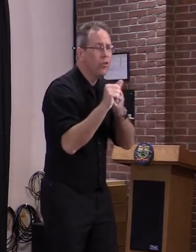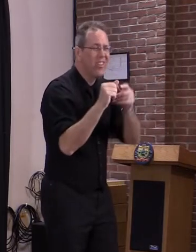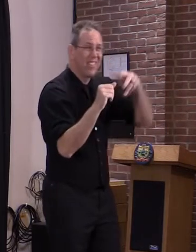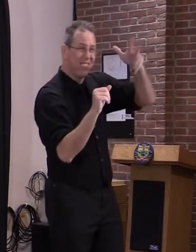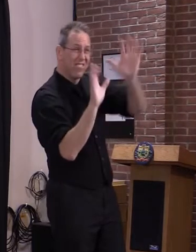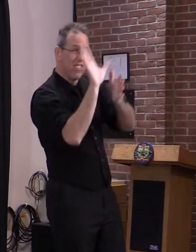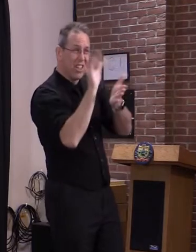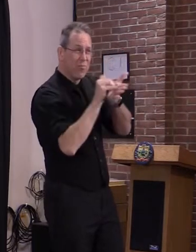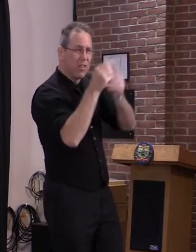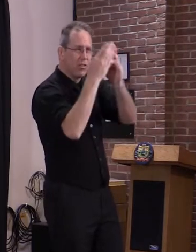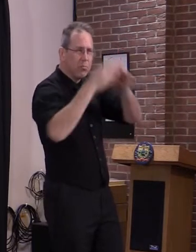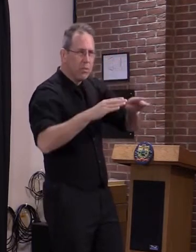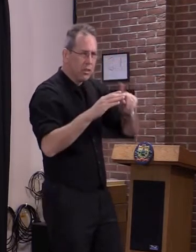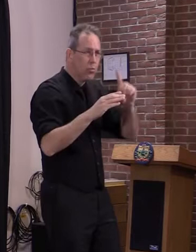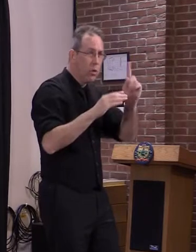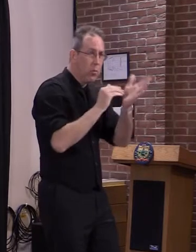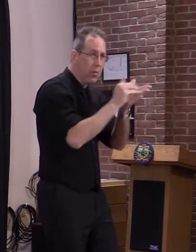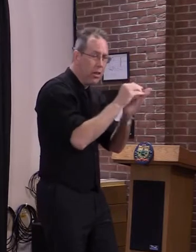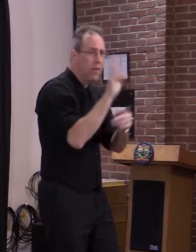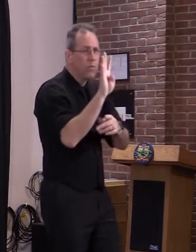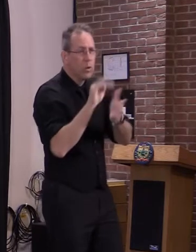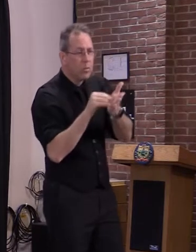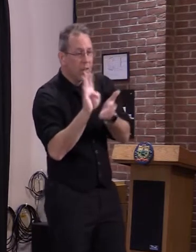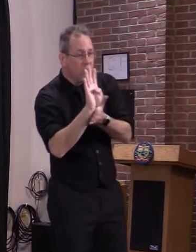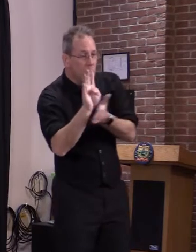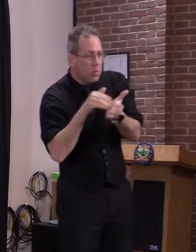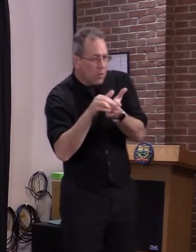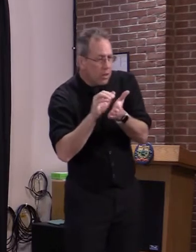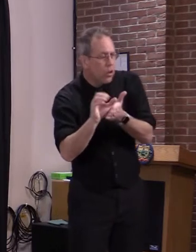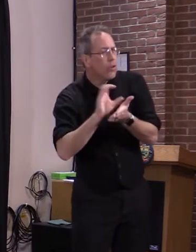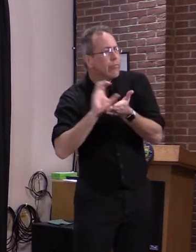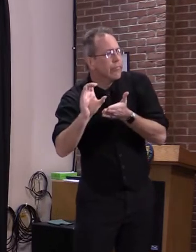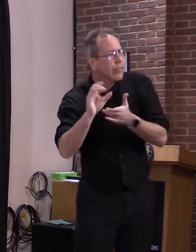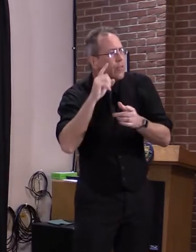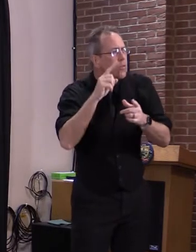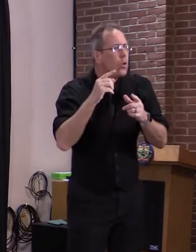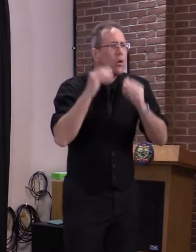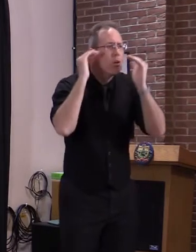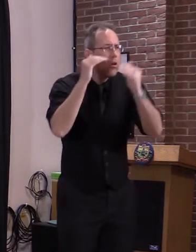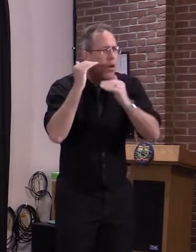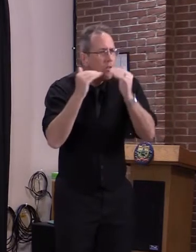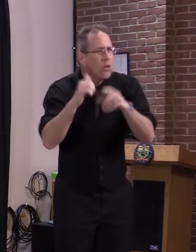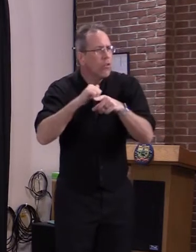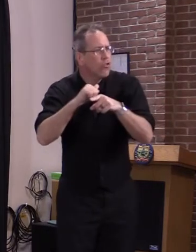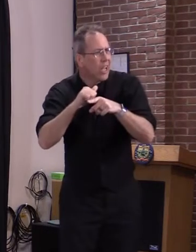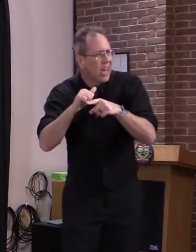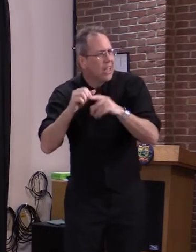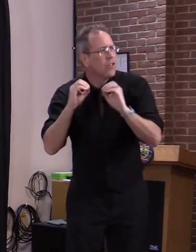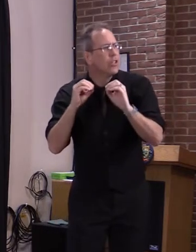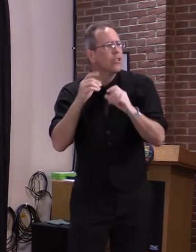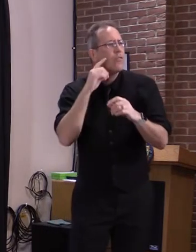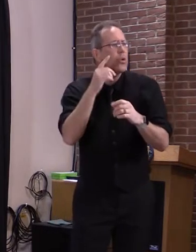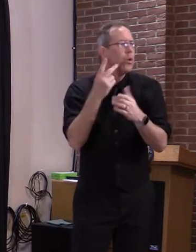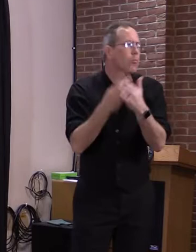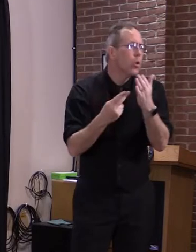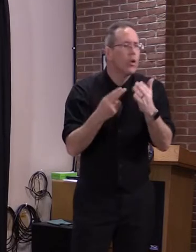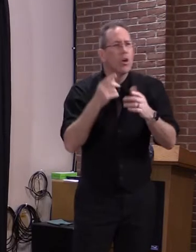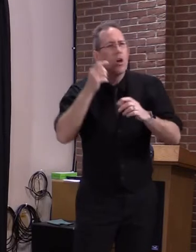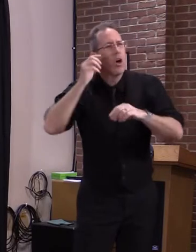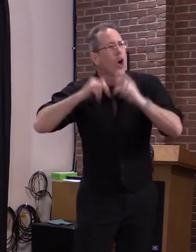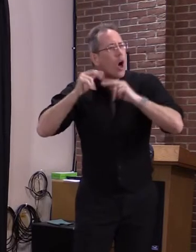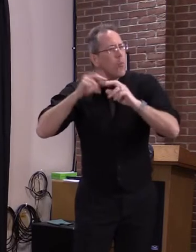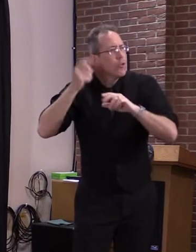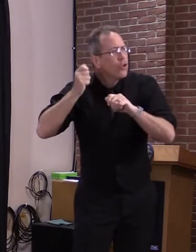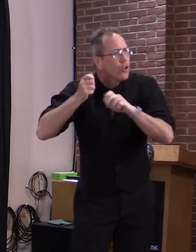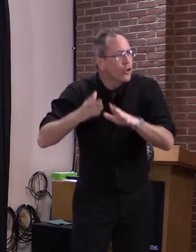secondary and adult, in mastering the skills for Vermont's high-need jobs in the trades and in healthcare. Examples could include